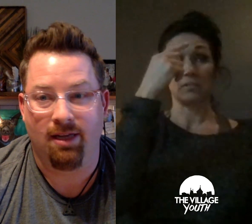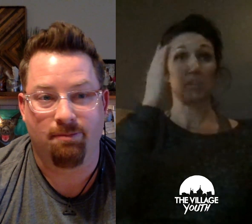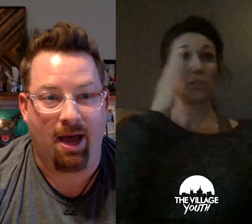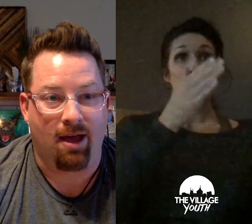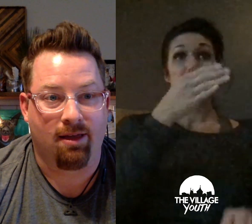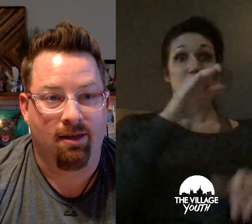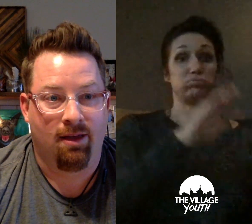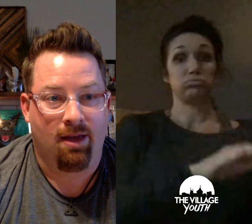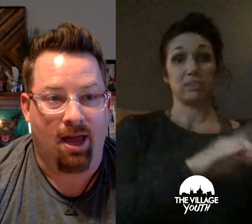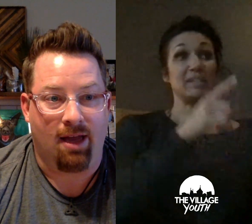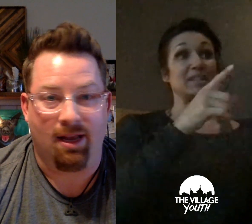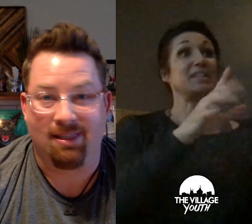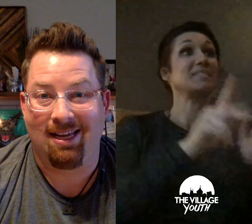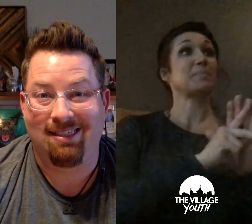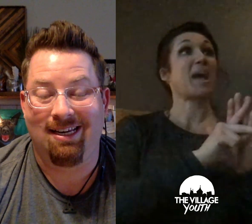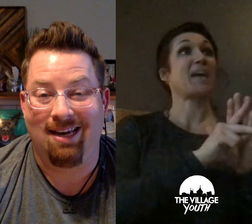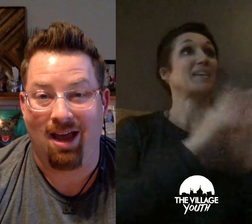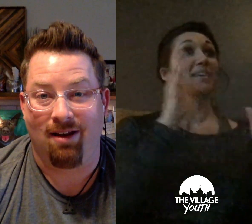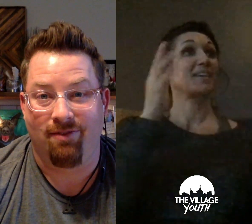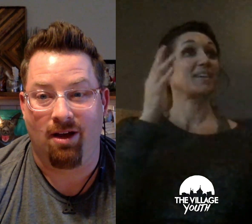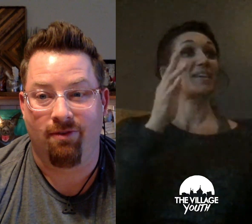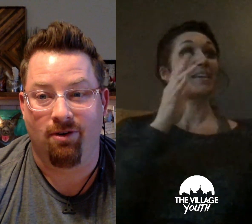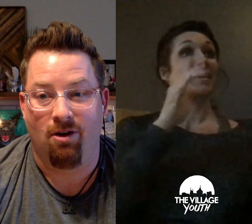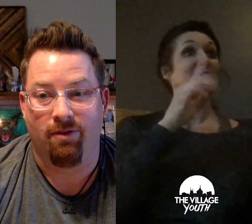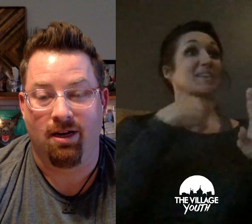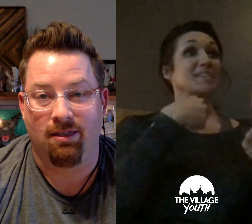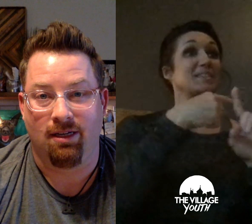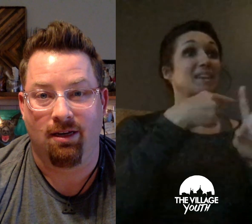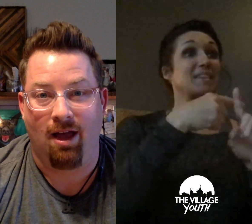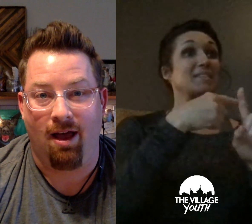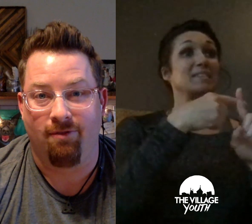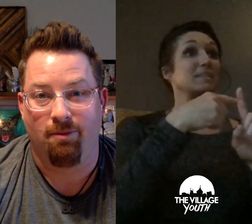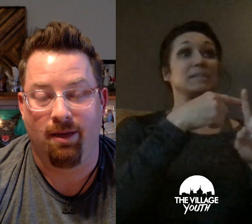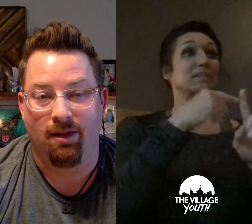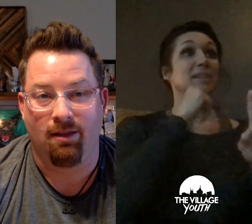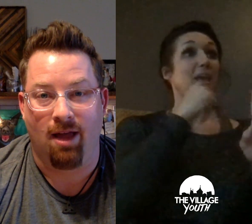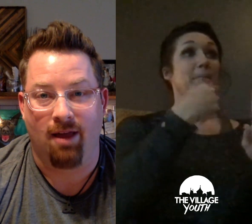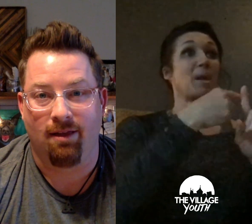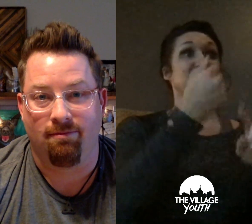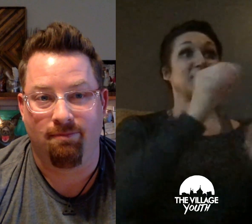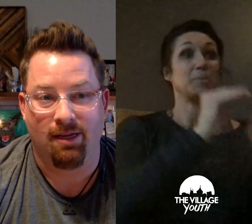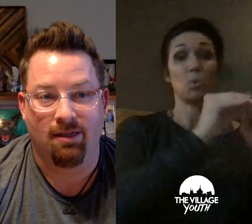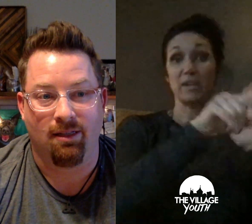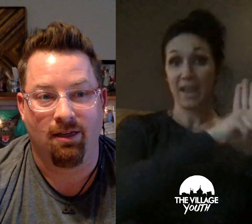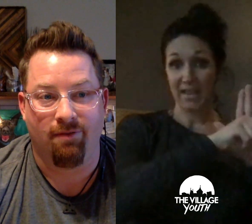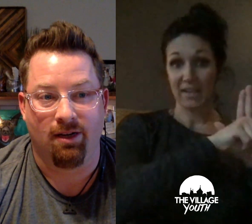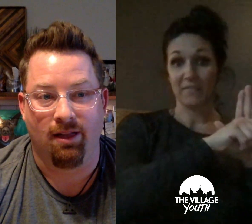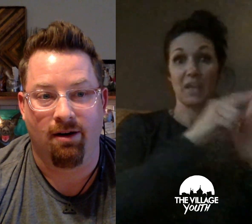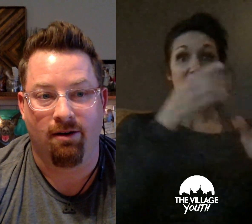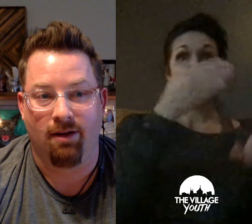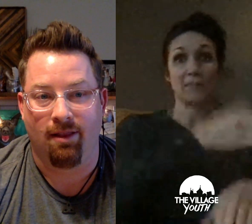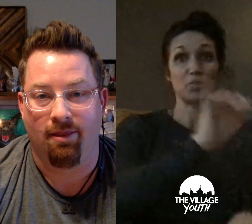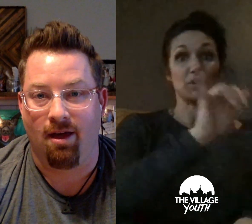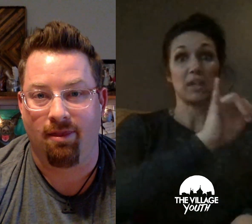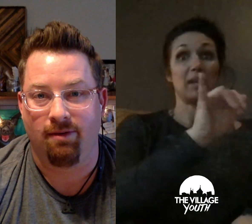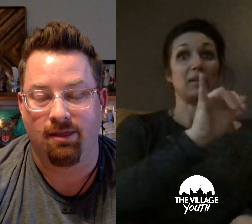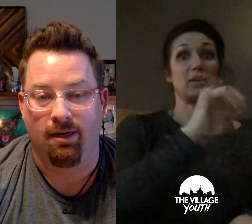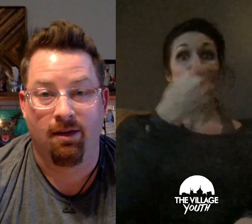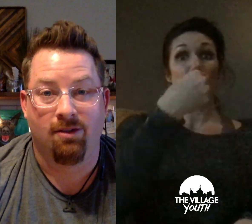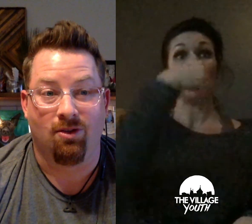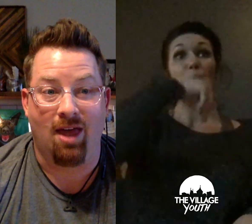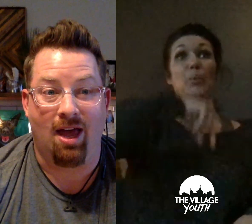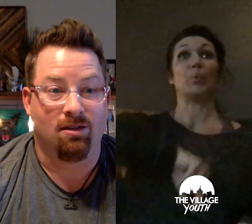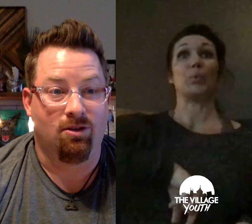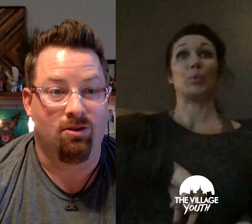COVID-19, and he is back and has tested negative now for COVID-19 after being basically on a ventilator and thought that was